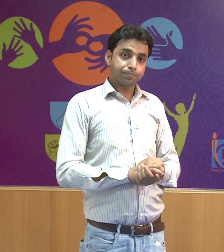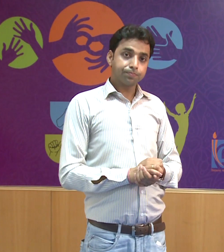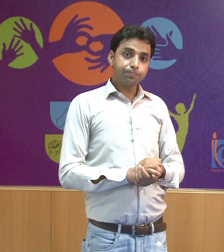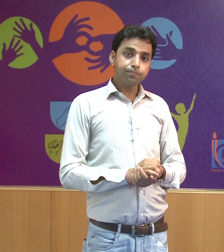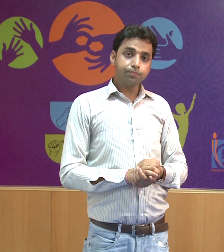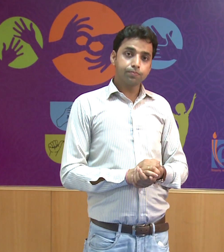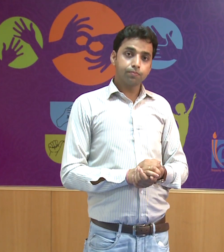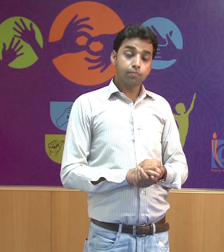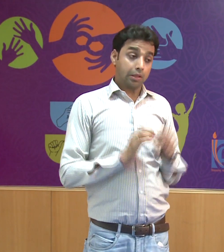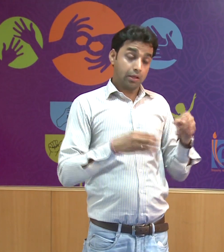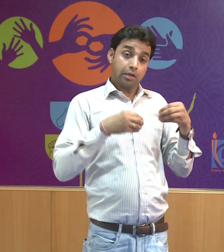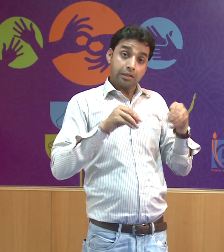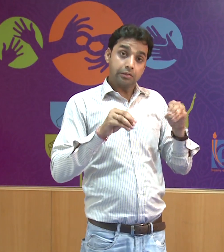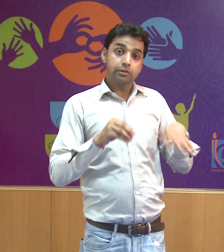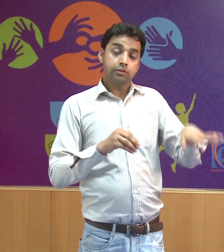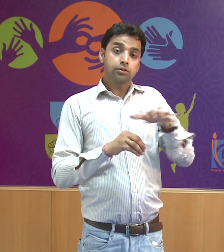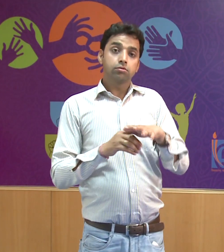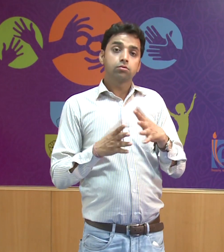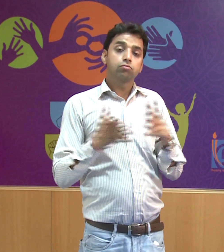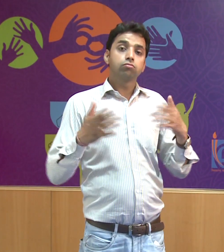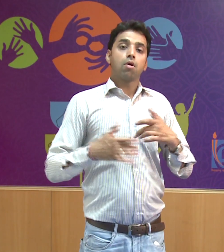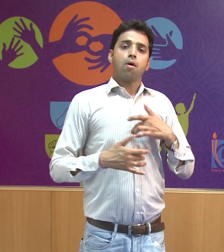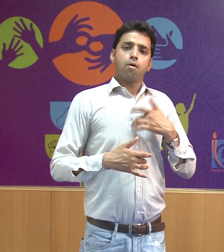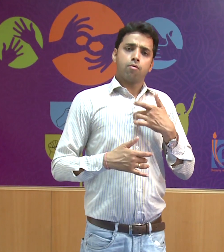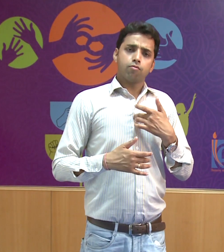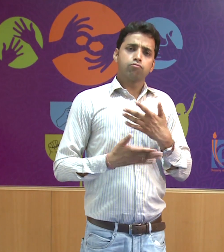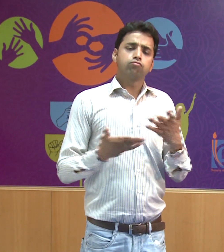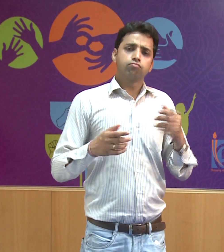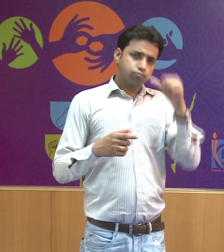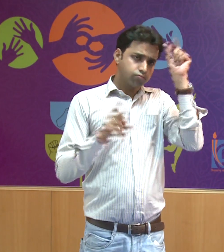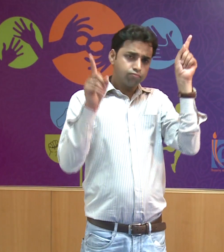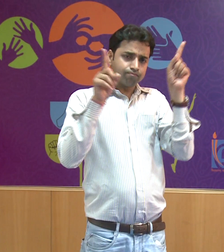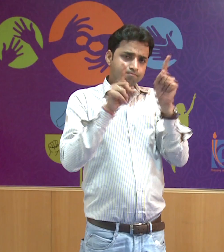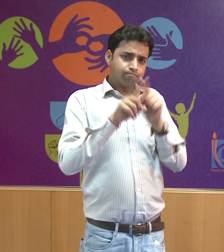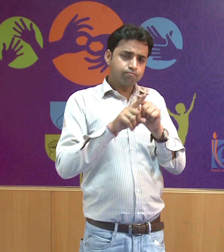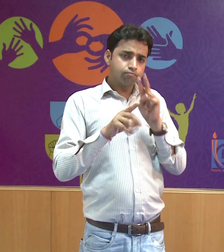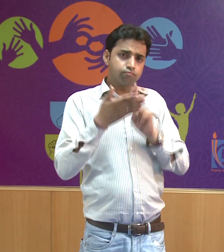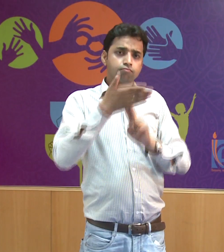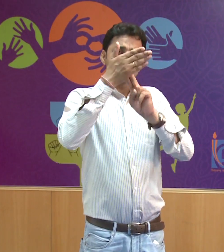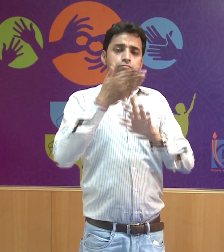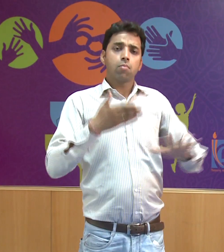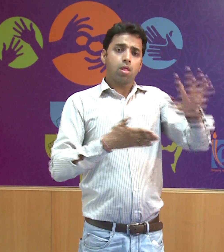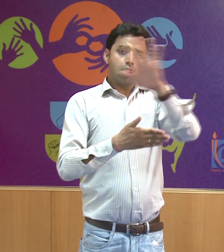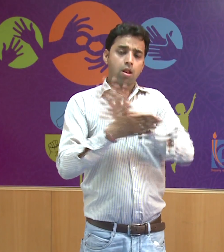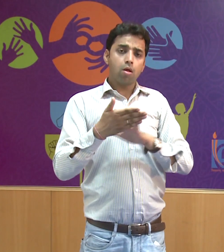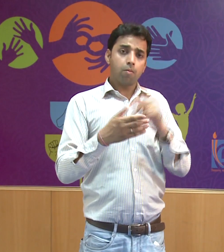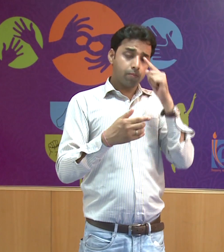This gave birth to the feeling of nationalism, and educated Indians